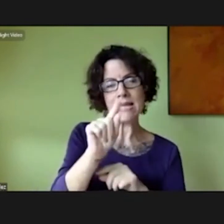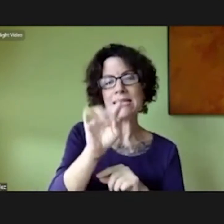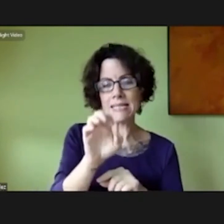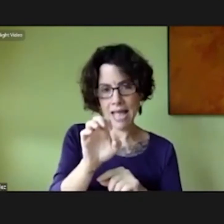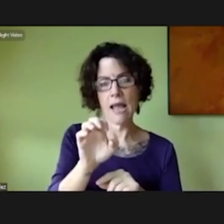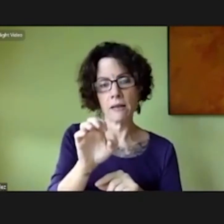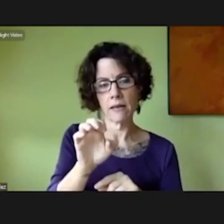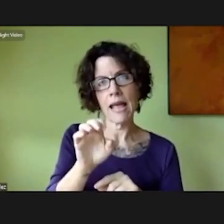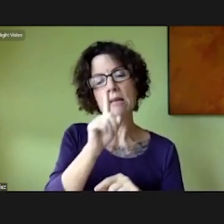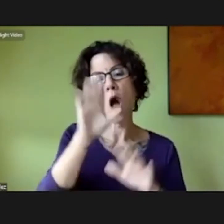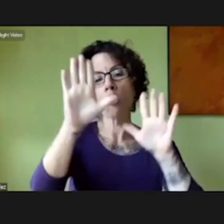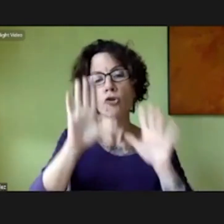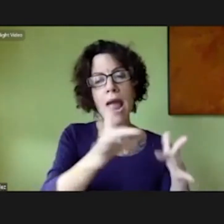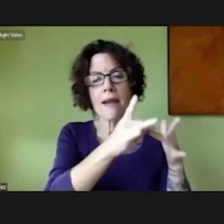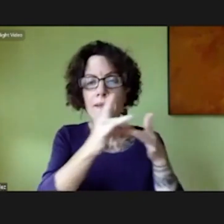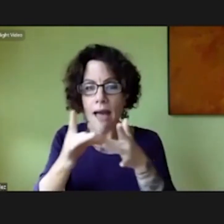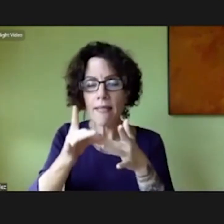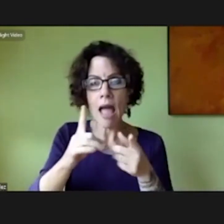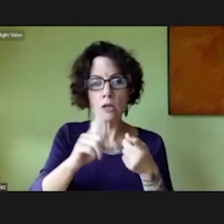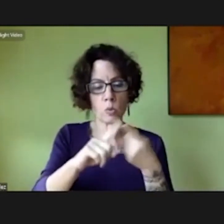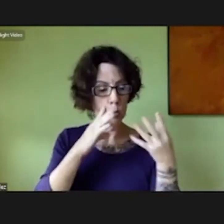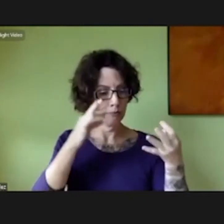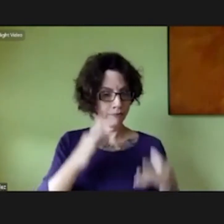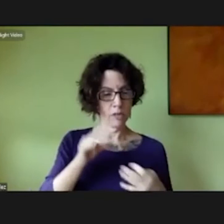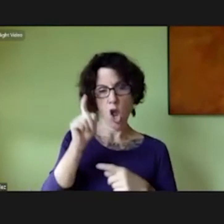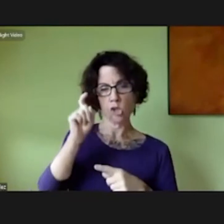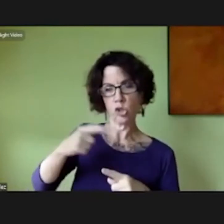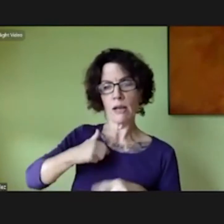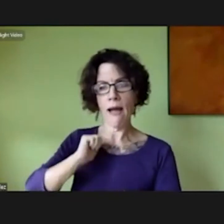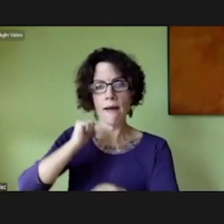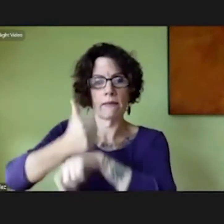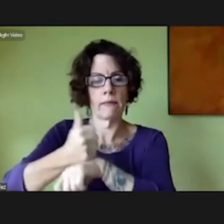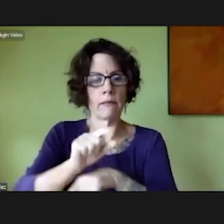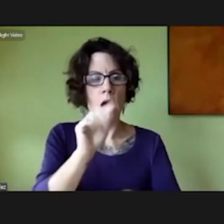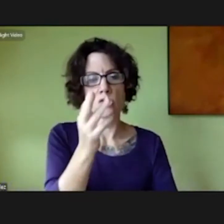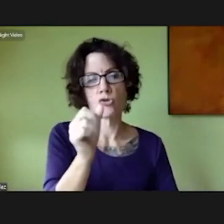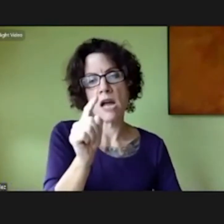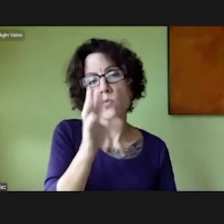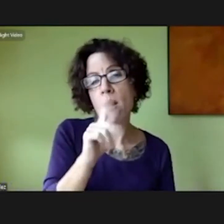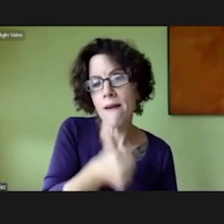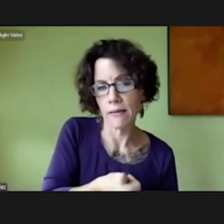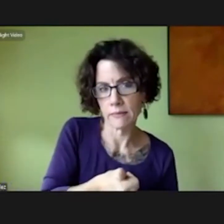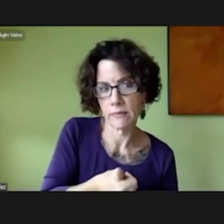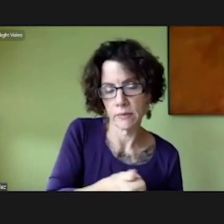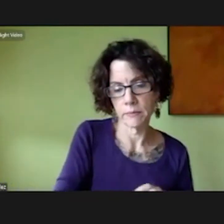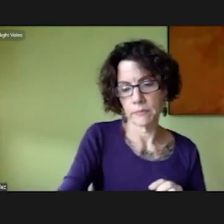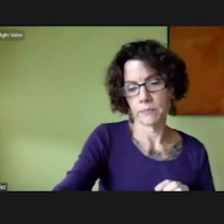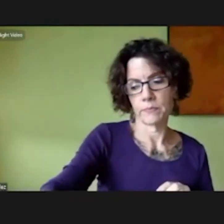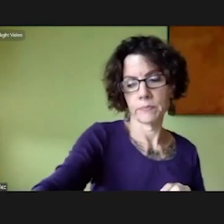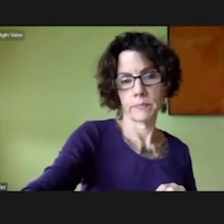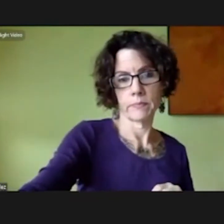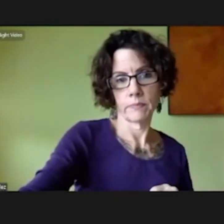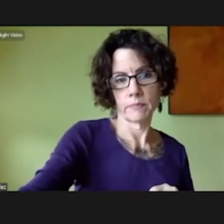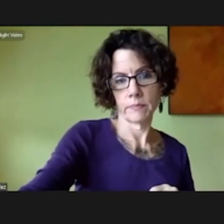not make it worth setting up a trust. The value of your estate